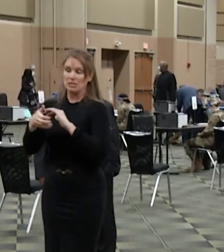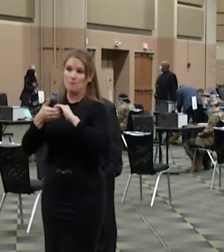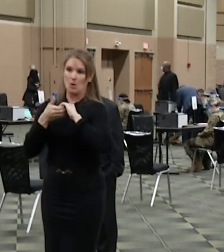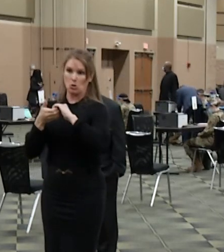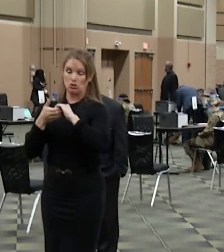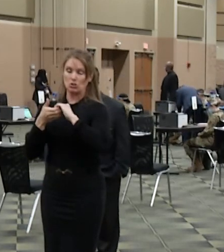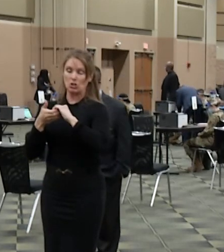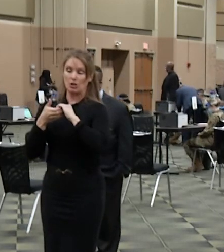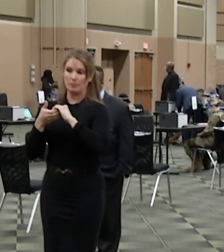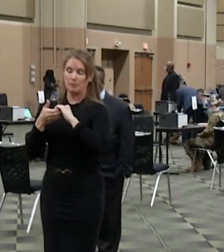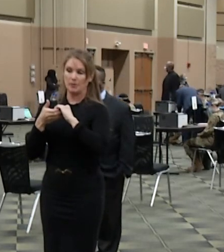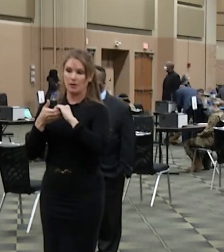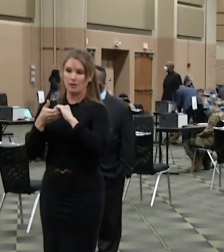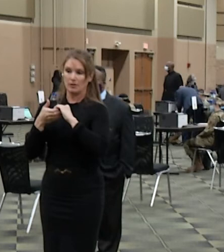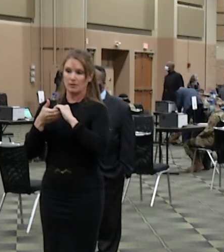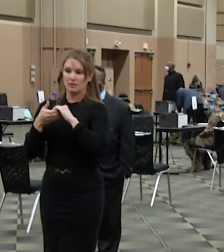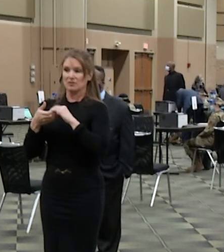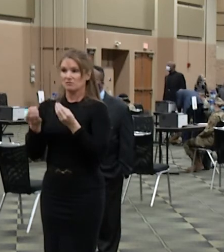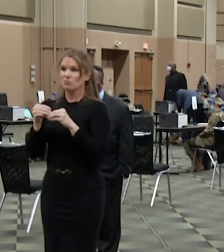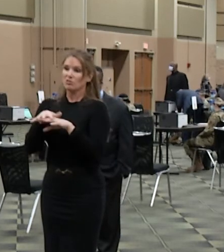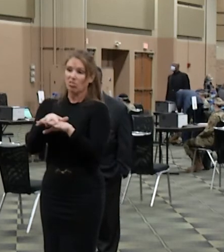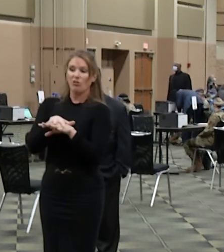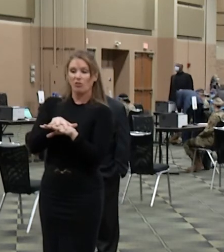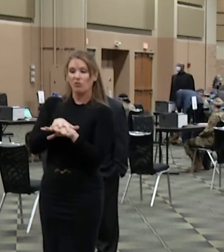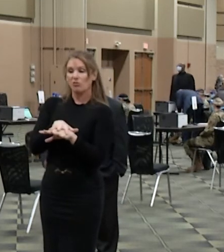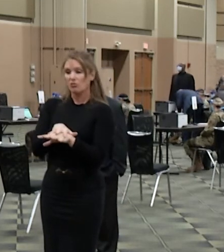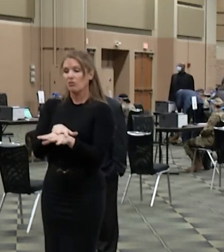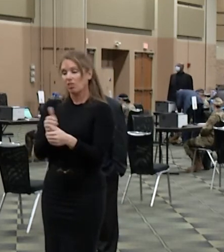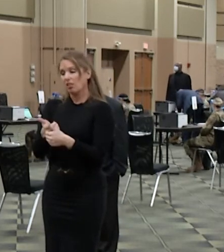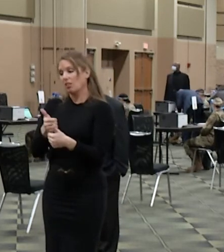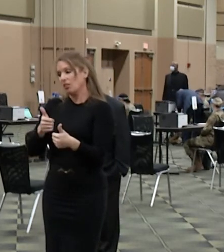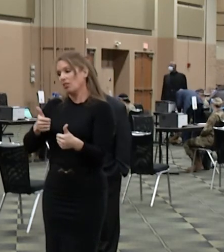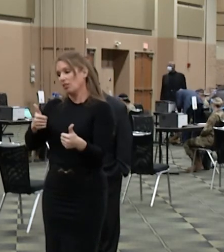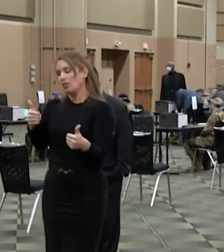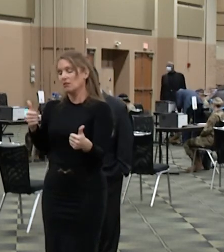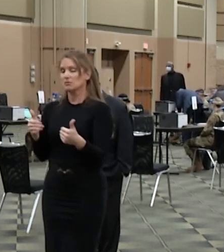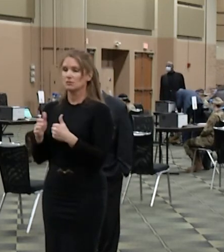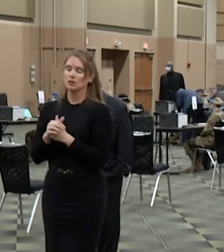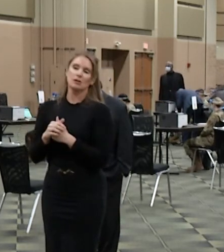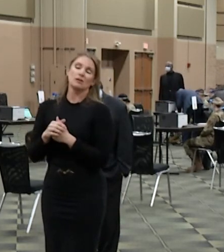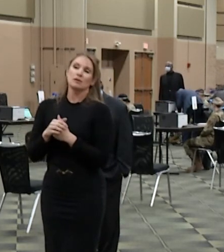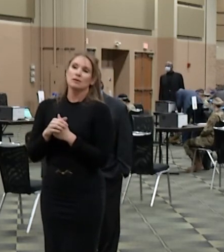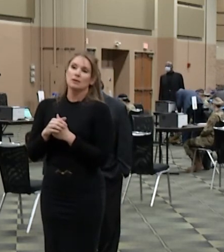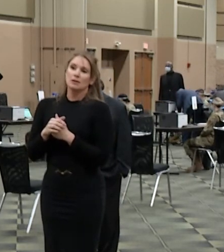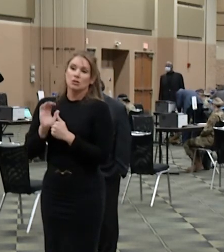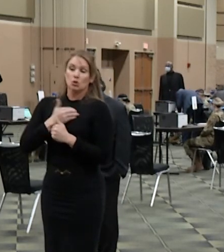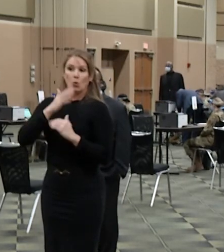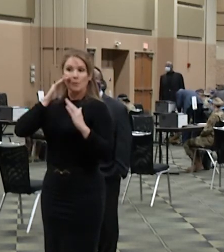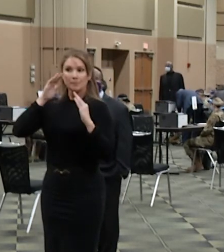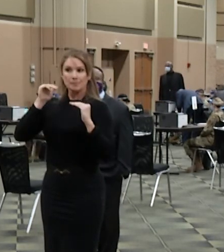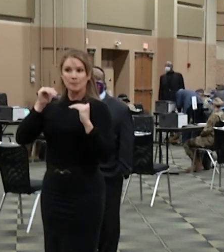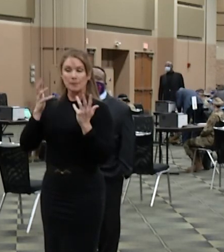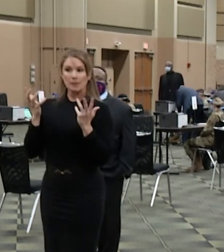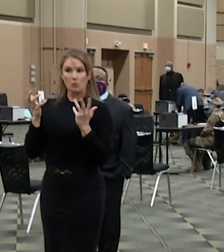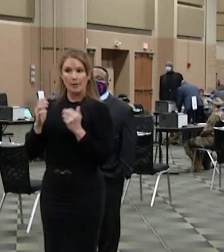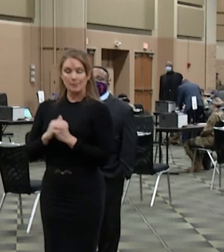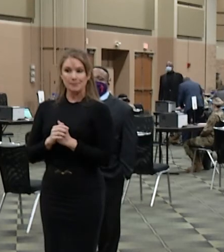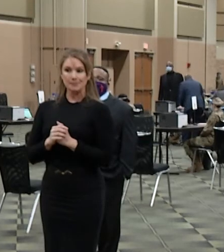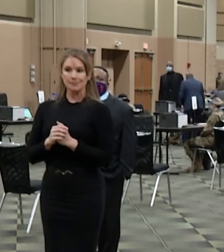partnership, slower than anybody expected. So I think our expectation is